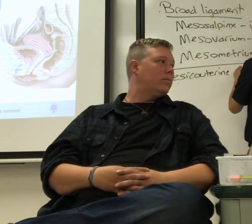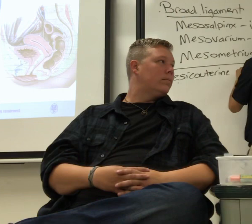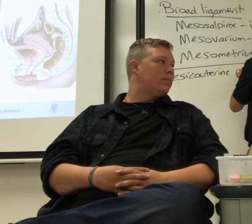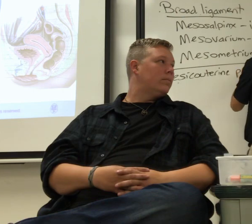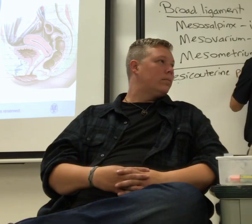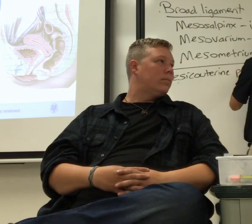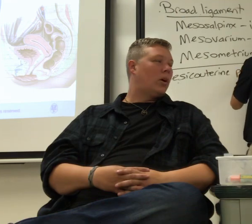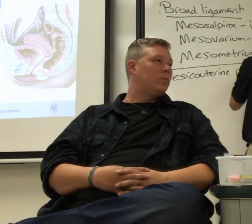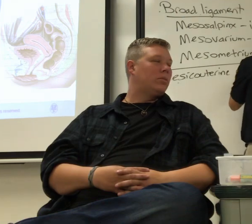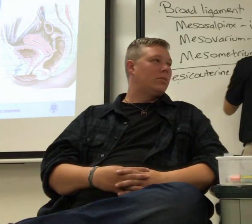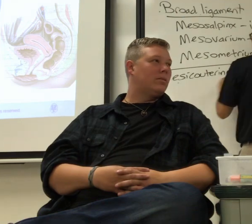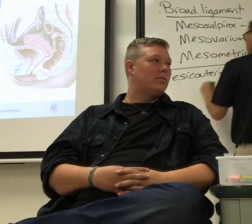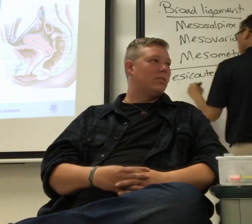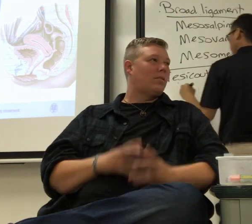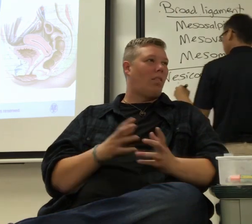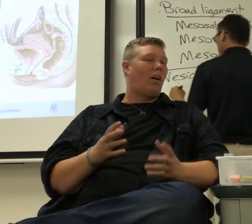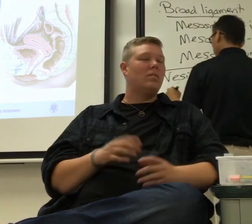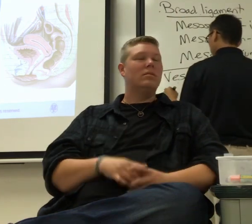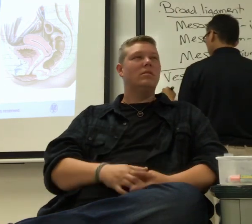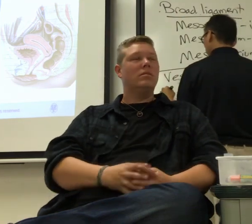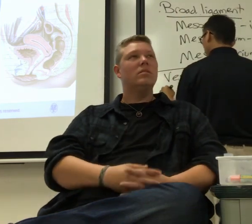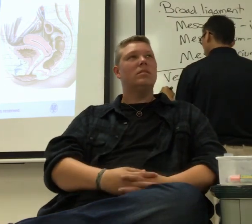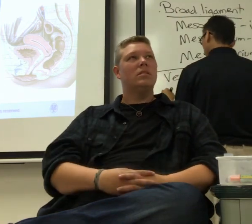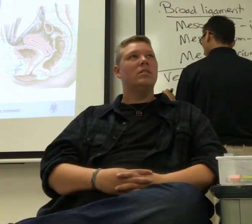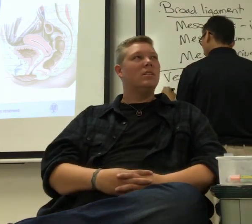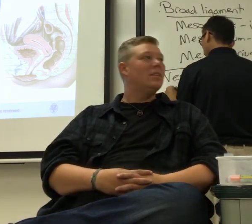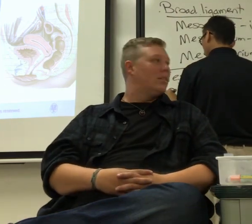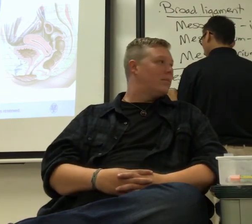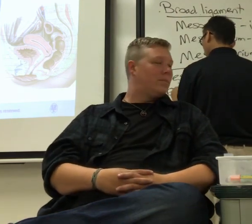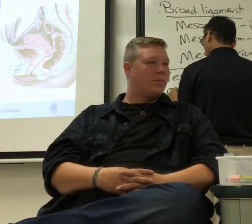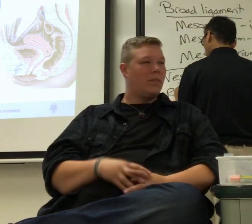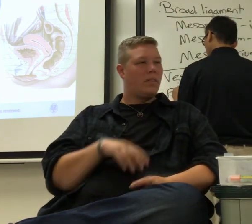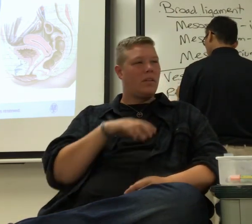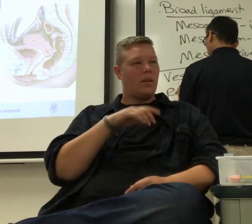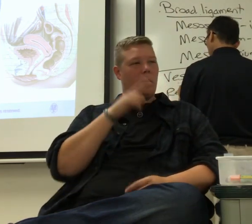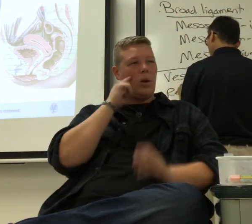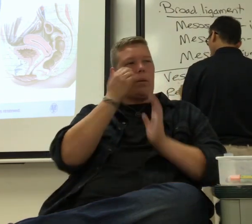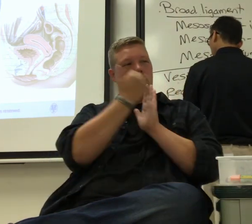I'll just list them on the board here. Vesico-uterine,